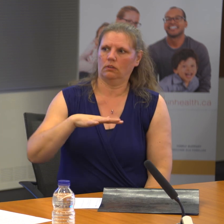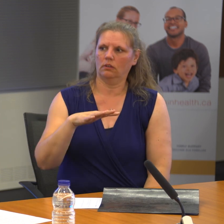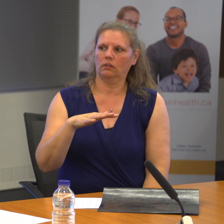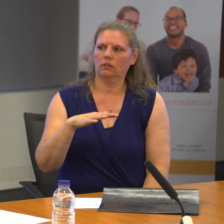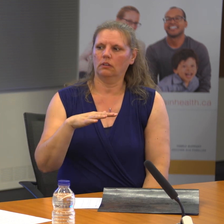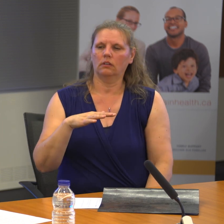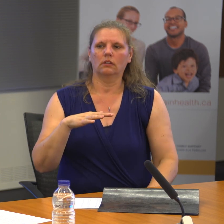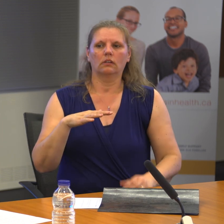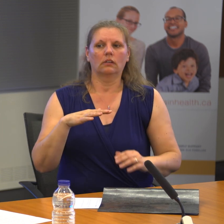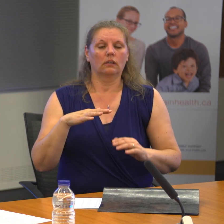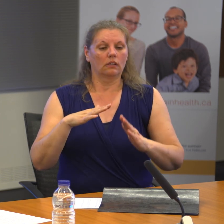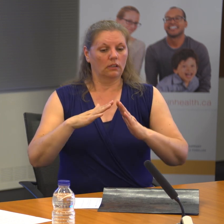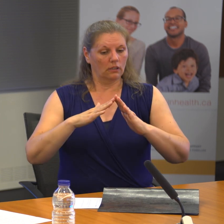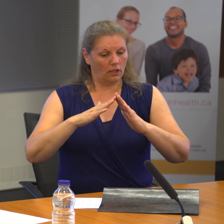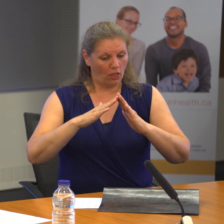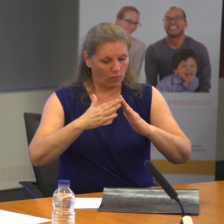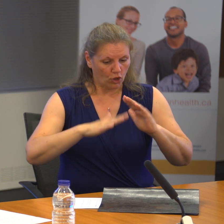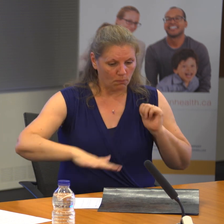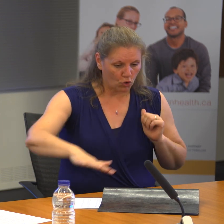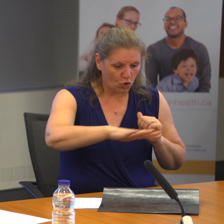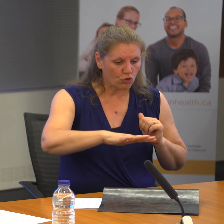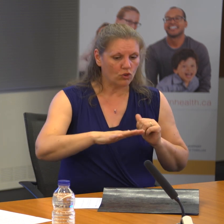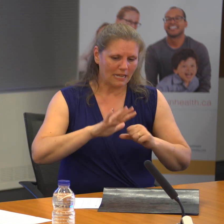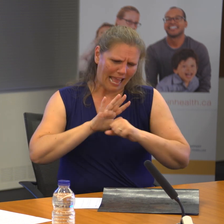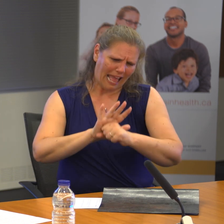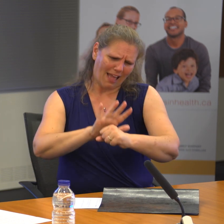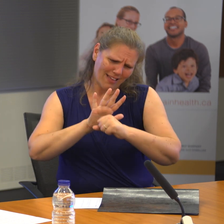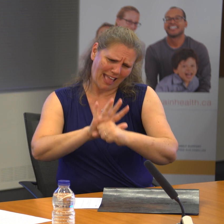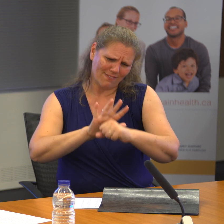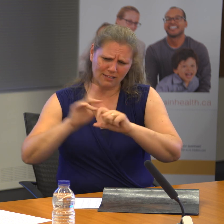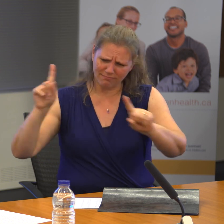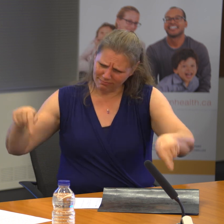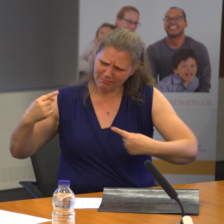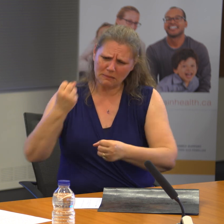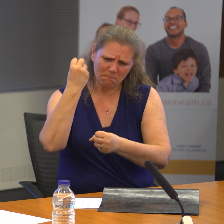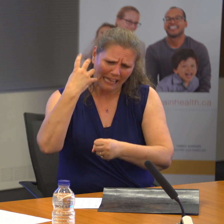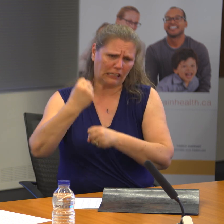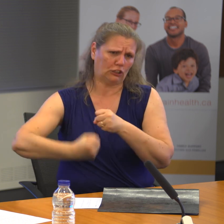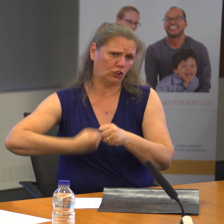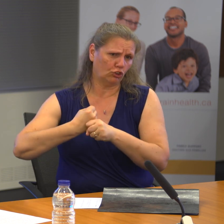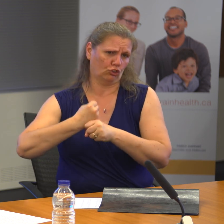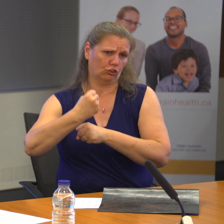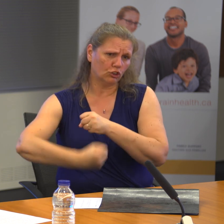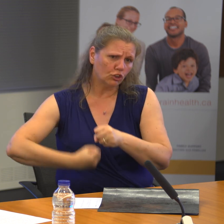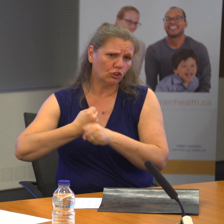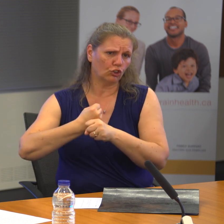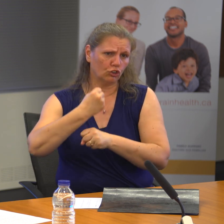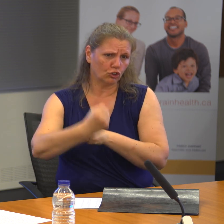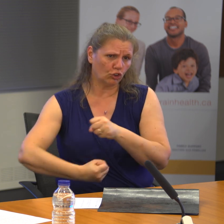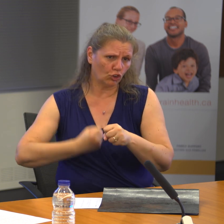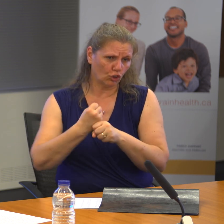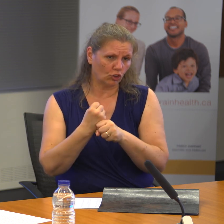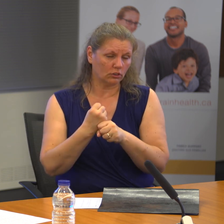The community has advocated for decades, And my predecessor,